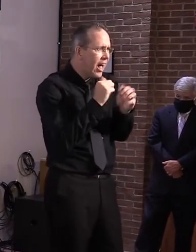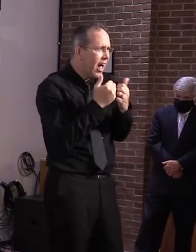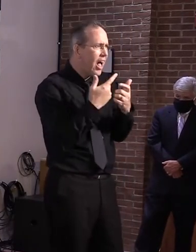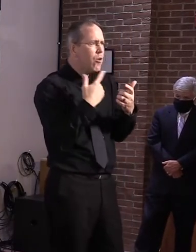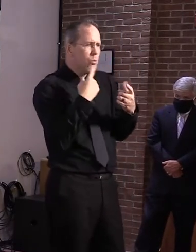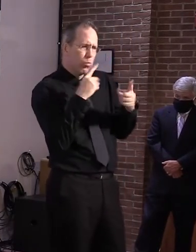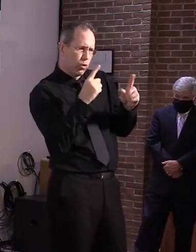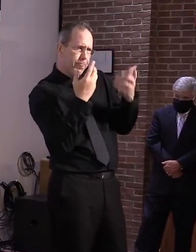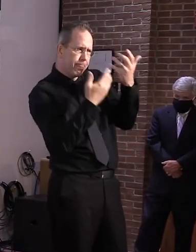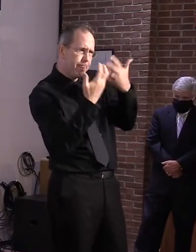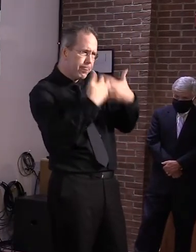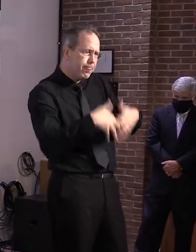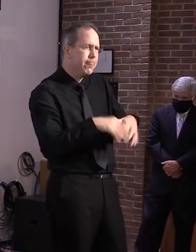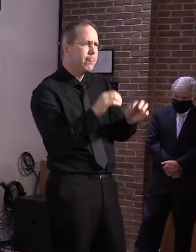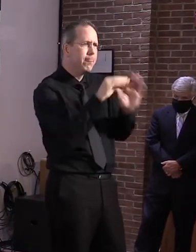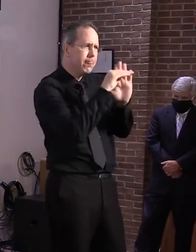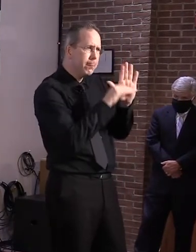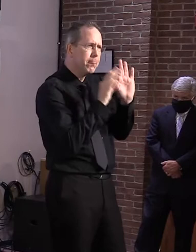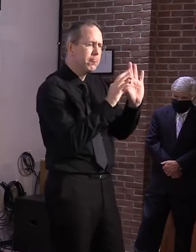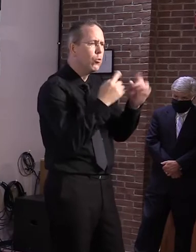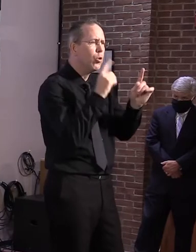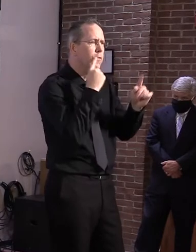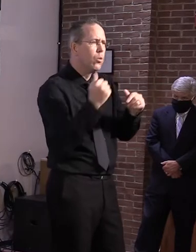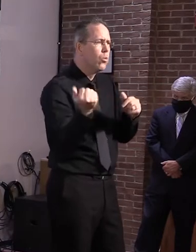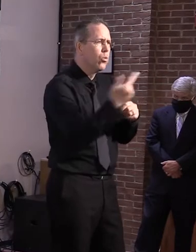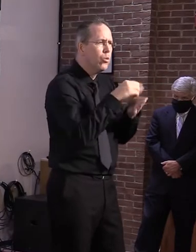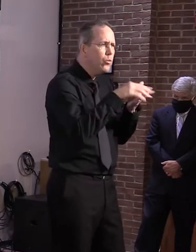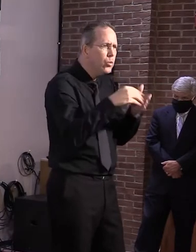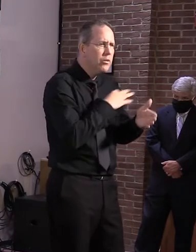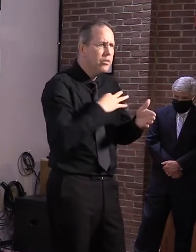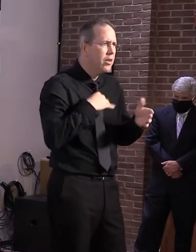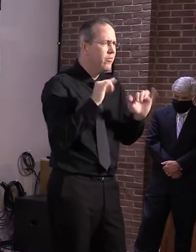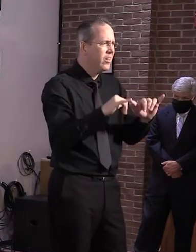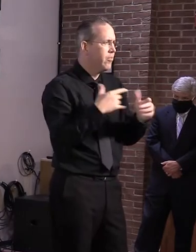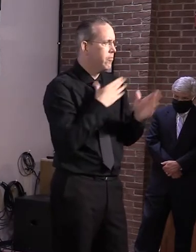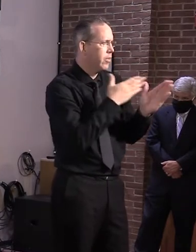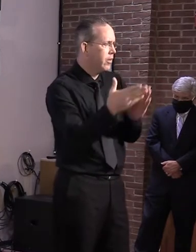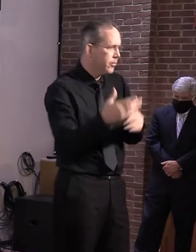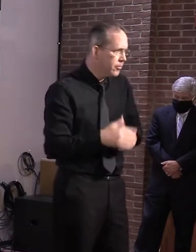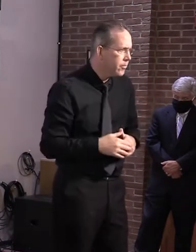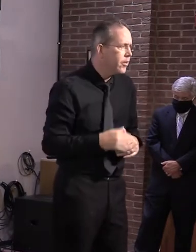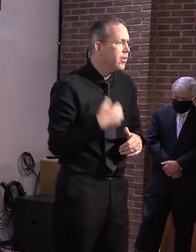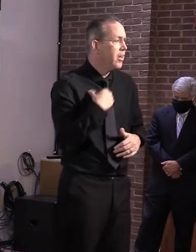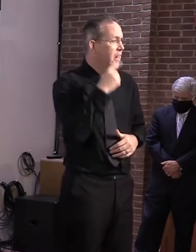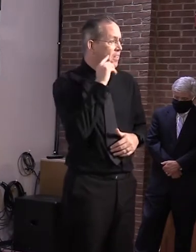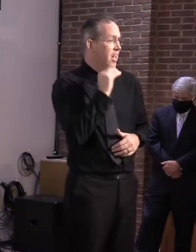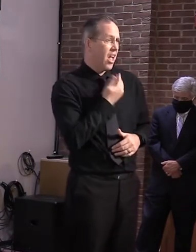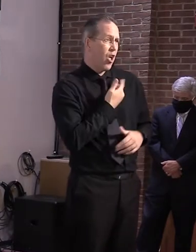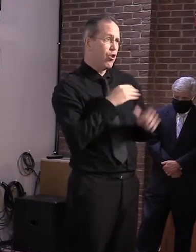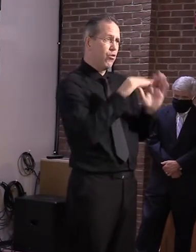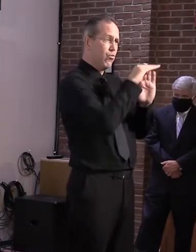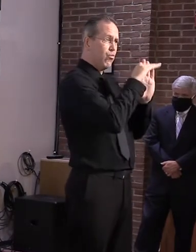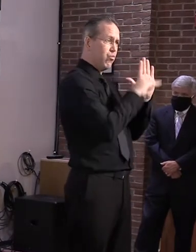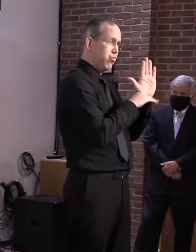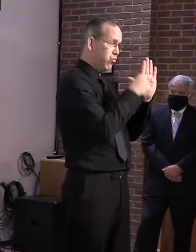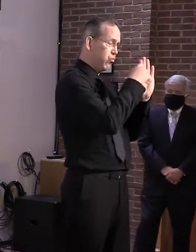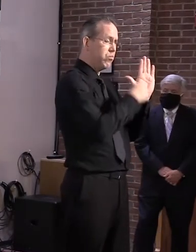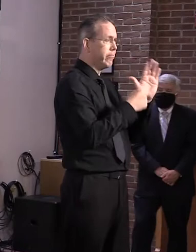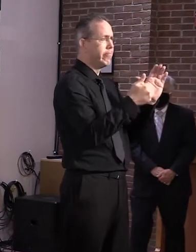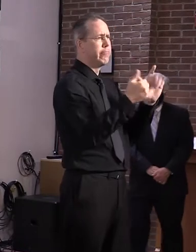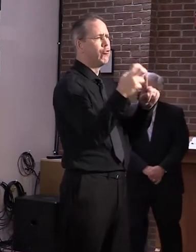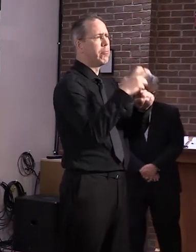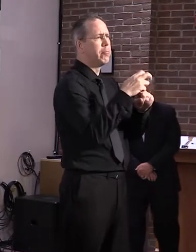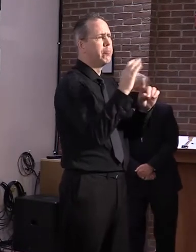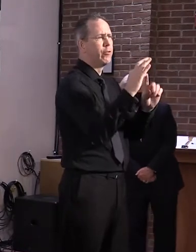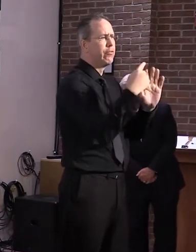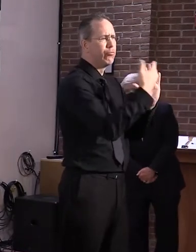better guidelines than some of them. But it's very comprehensive for us. In what respect? Say again? In